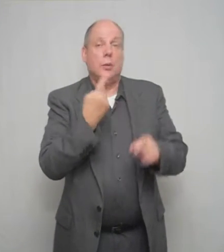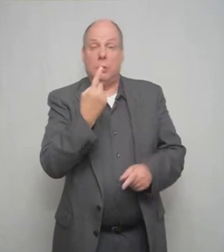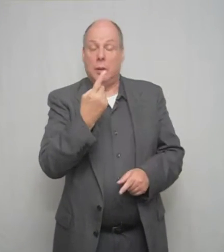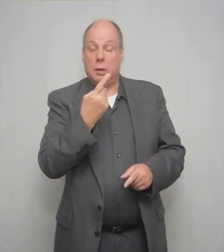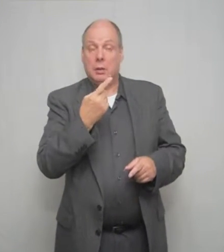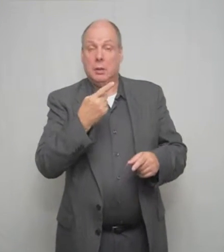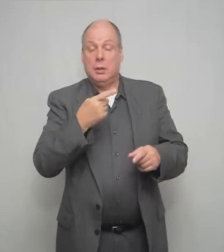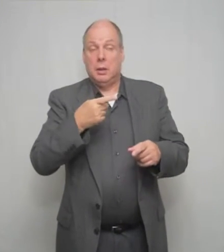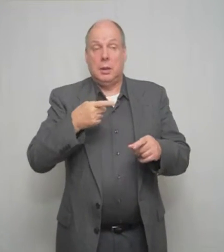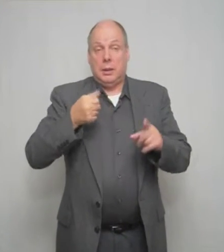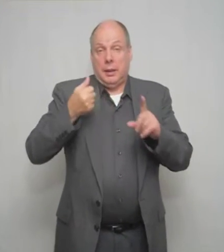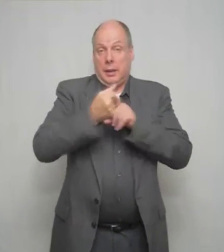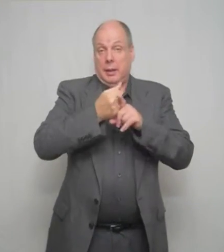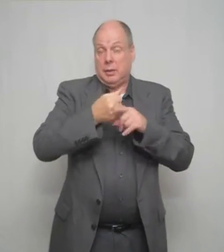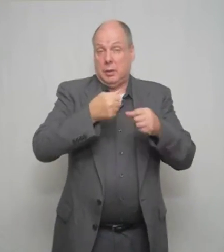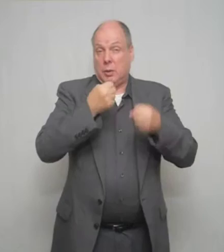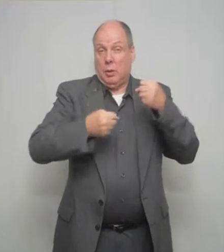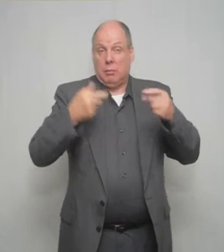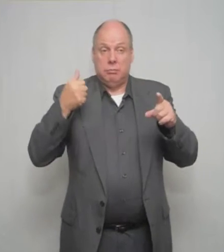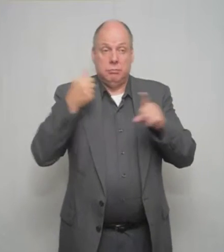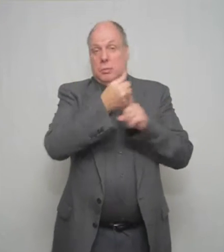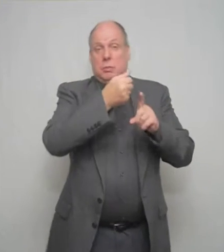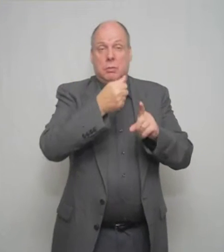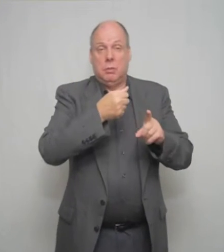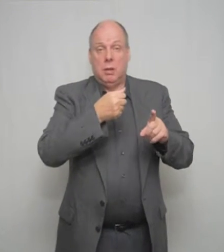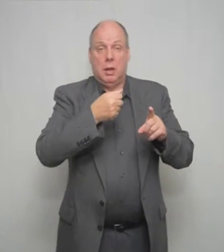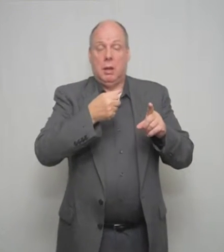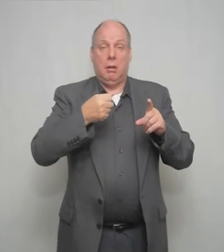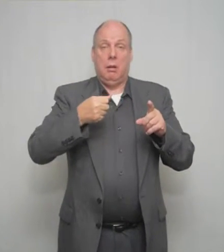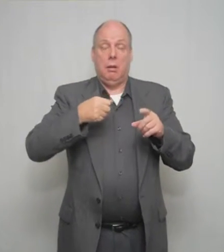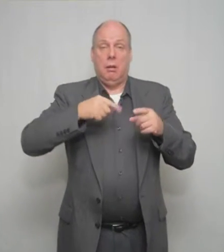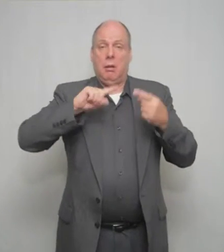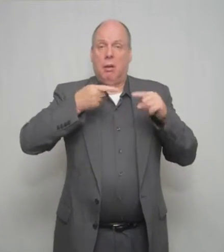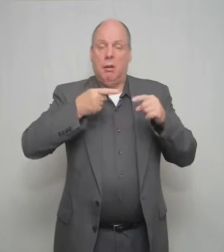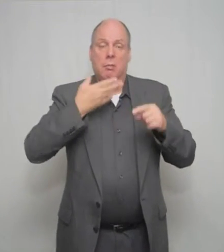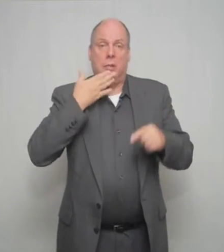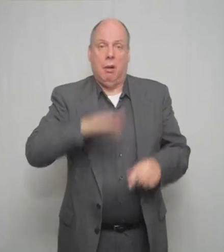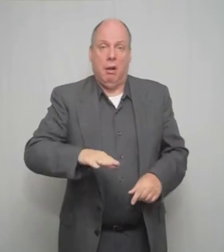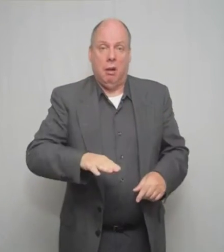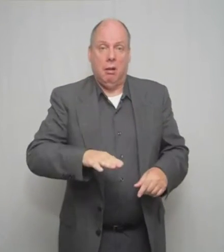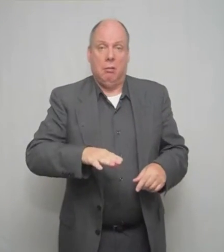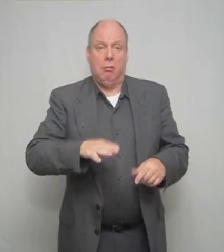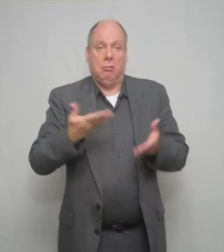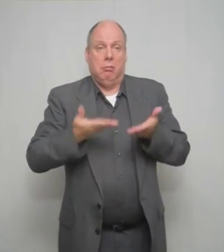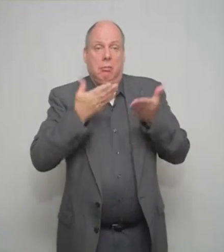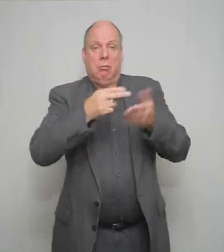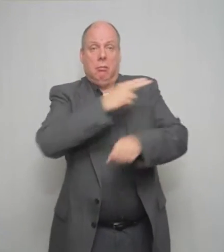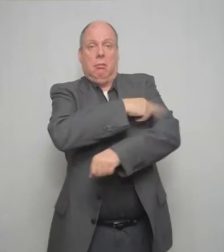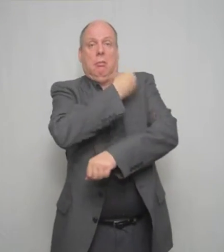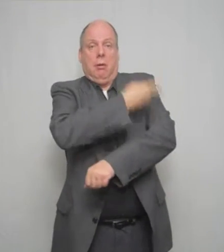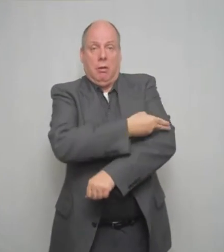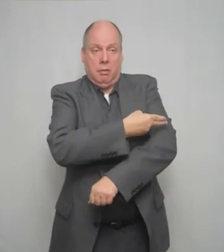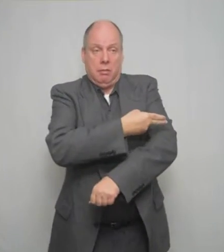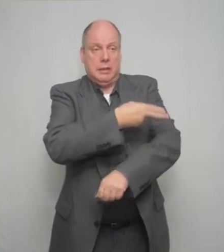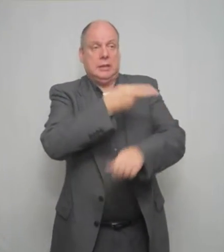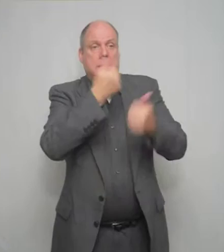stories about some friends of his, deaf friends. One was in a car accident. He was walking and hit by a car, and they carried him